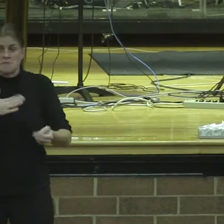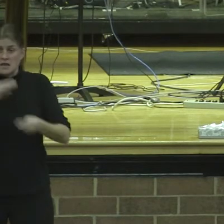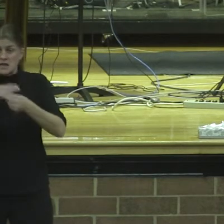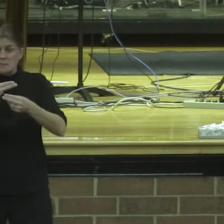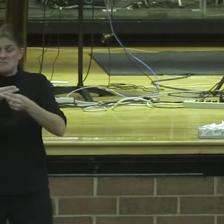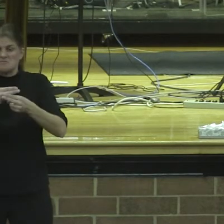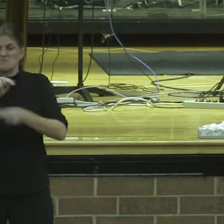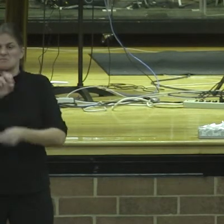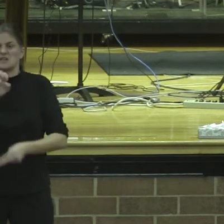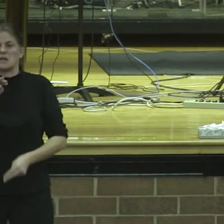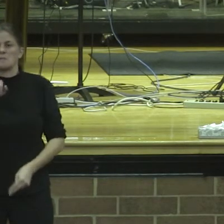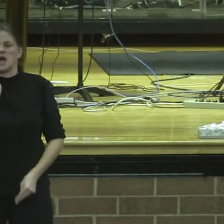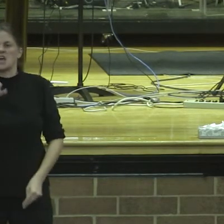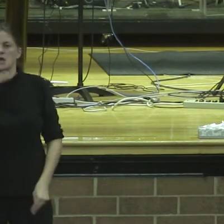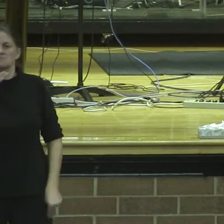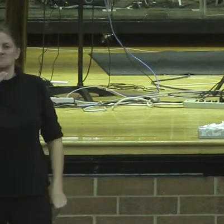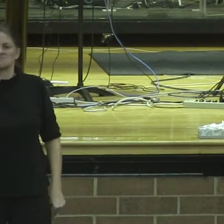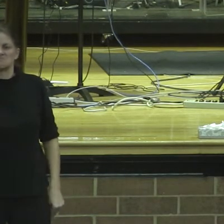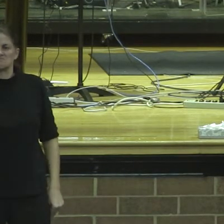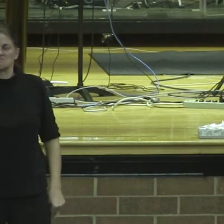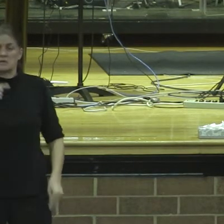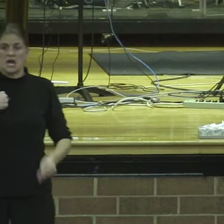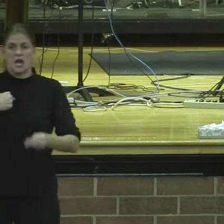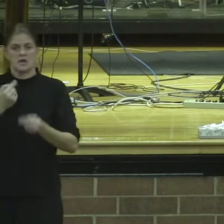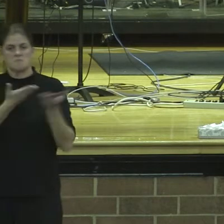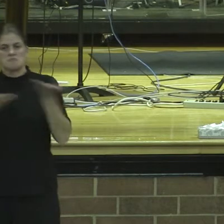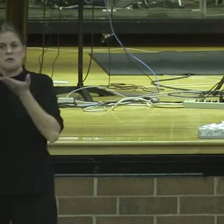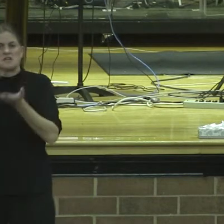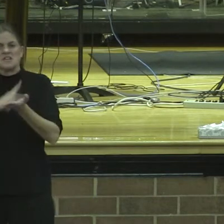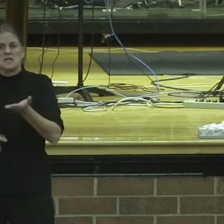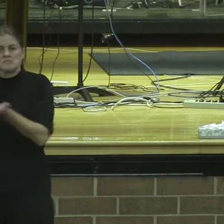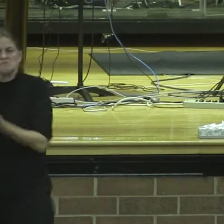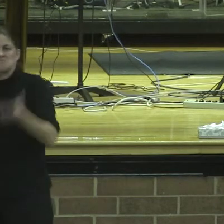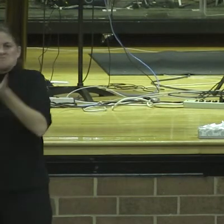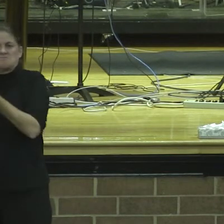name is Nehemiah. I was cupbearer to the king.